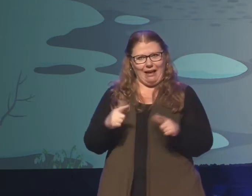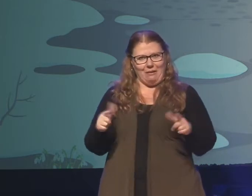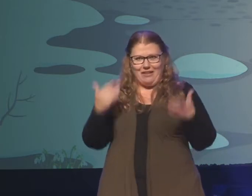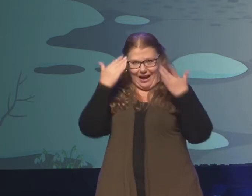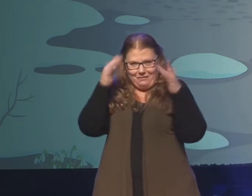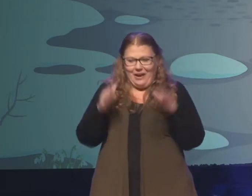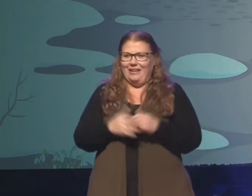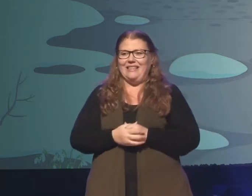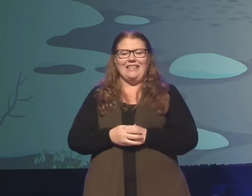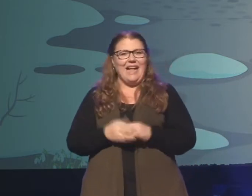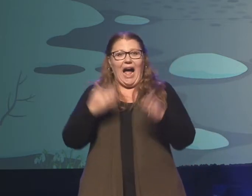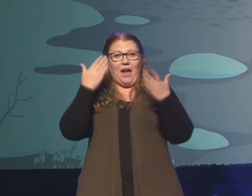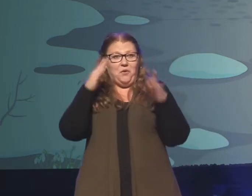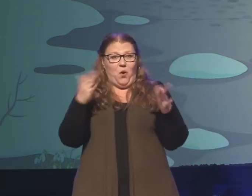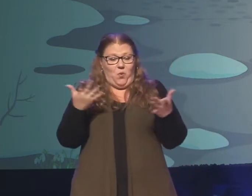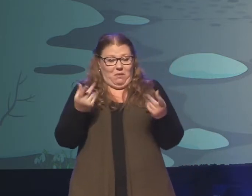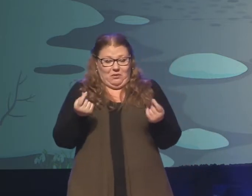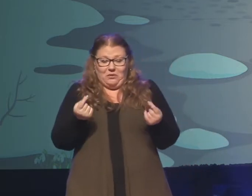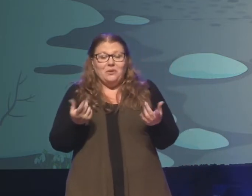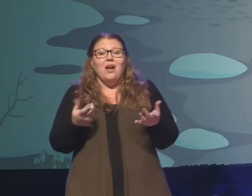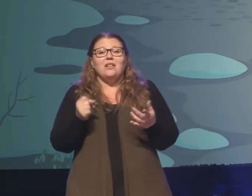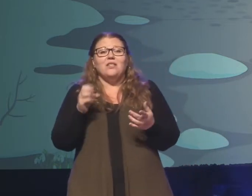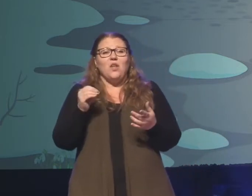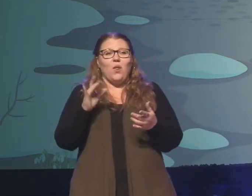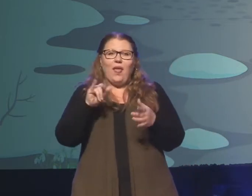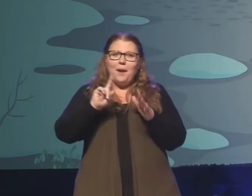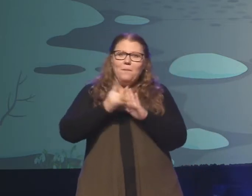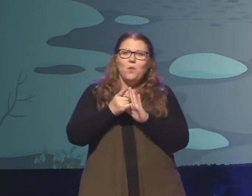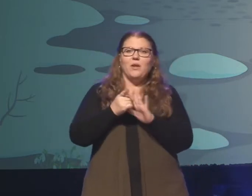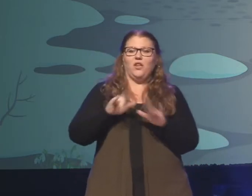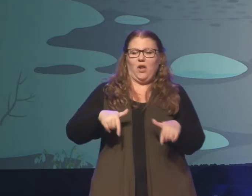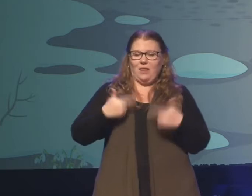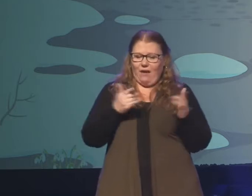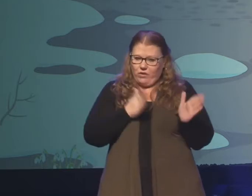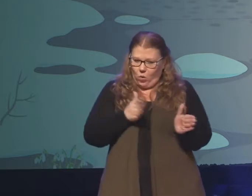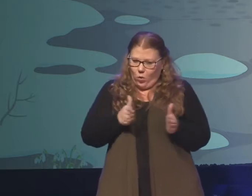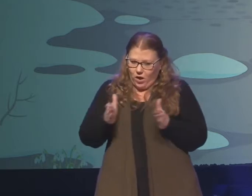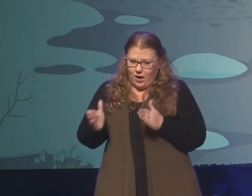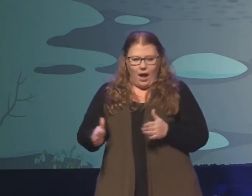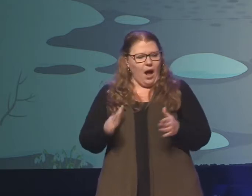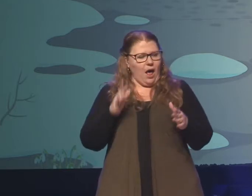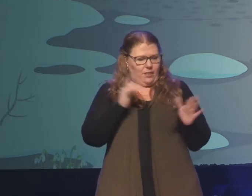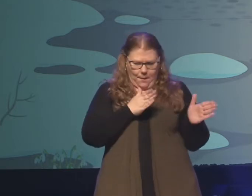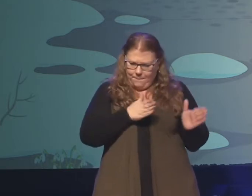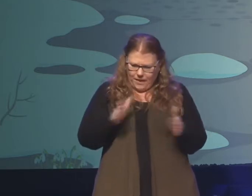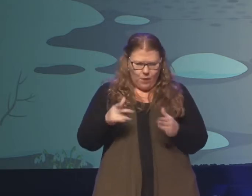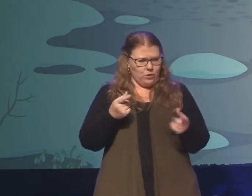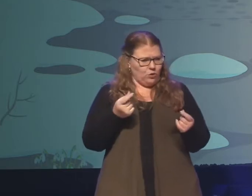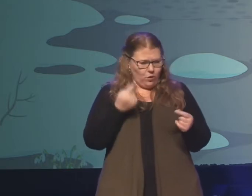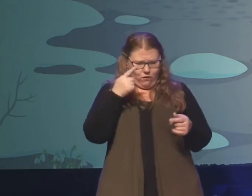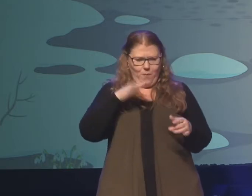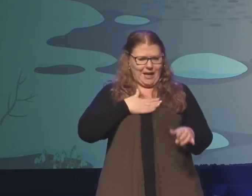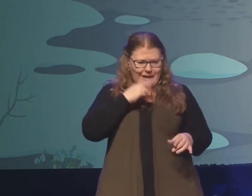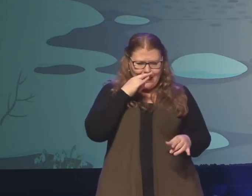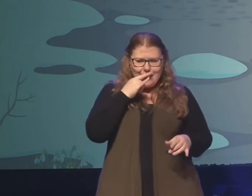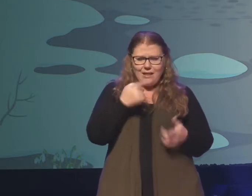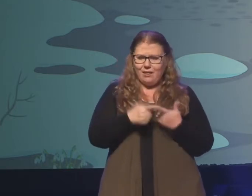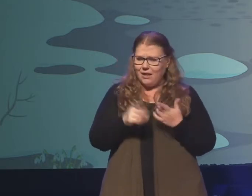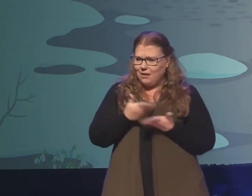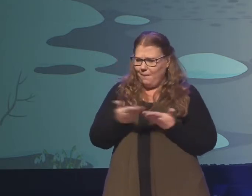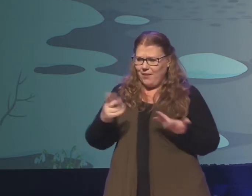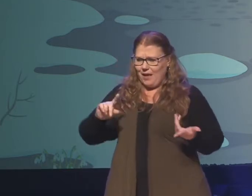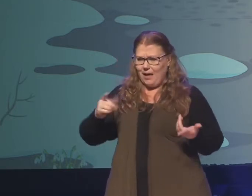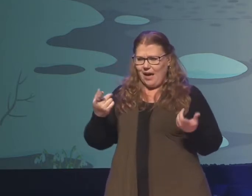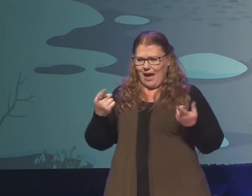right? Like, I don't know, what am I doing? Right, so there was this moment where your life was ordered. This is what I'm going to do for my kids. This is what they're going to do. And then something happens